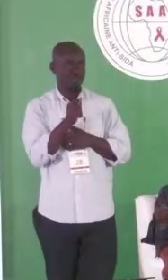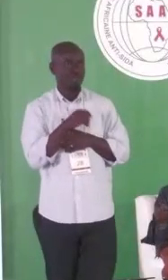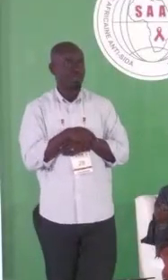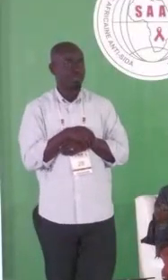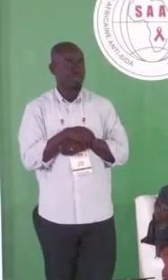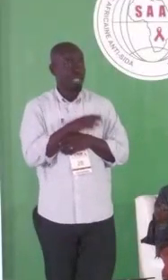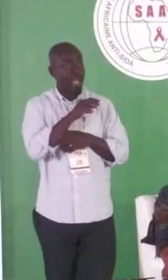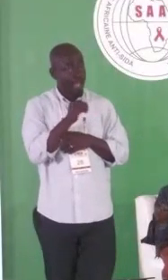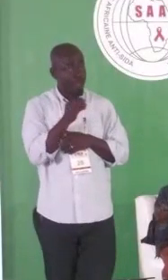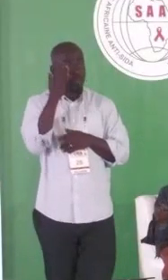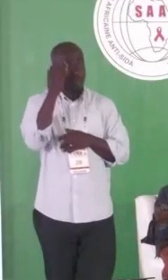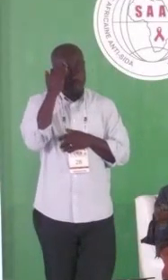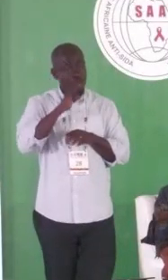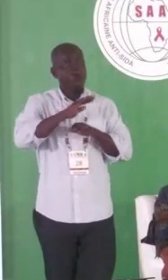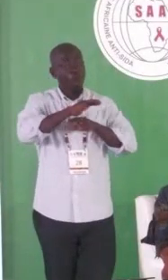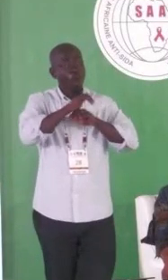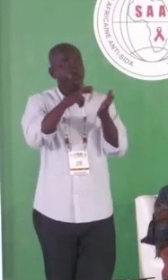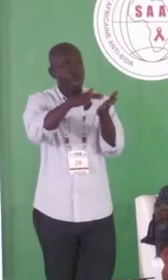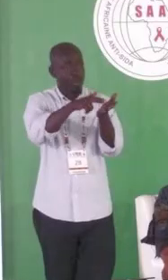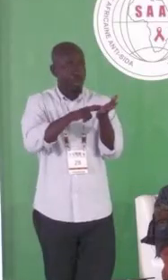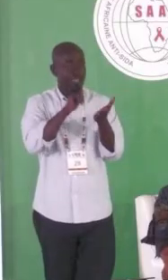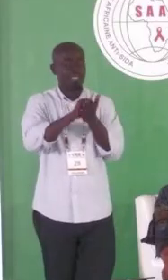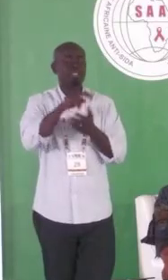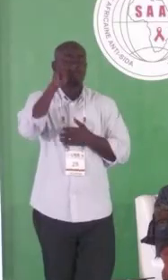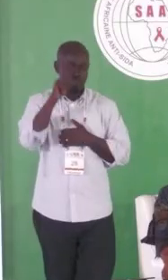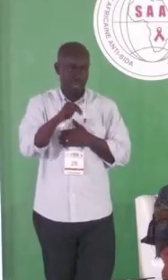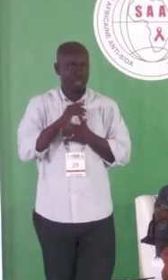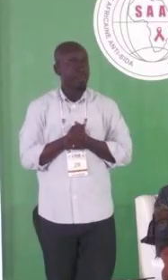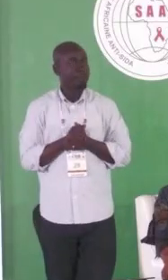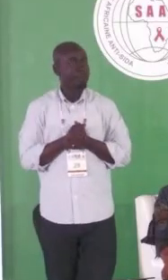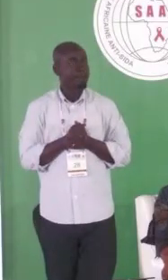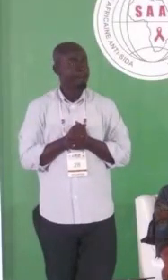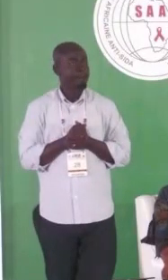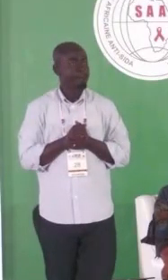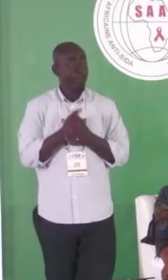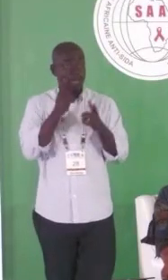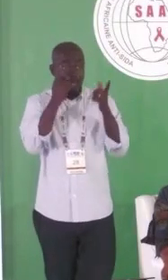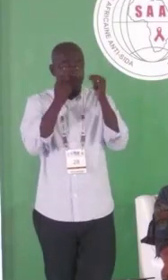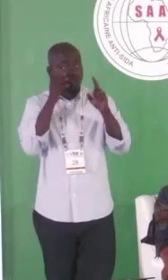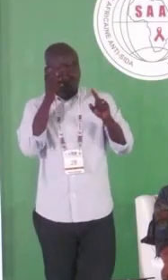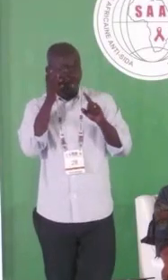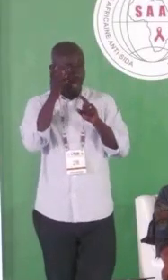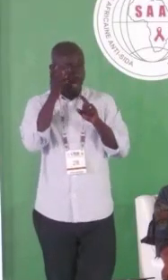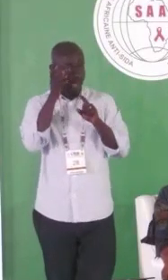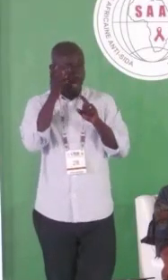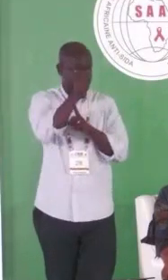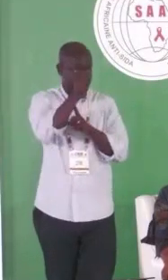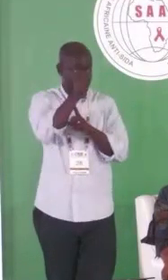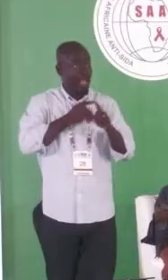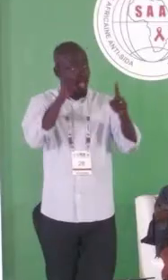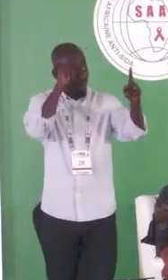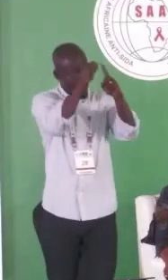very familiar with the reporting that is required. Because we have to achieve our